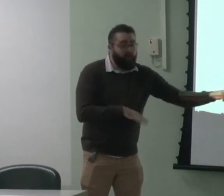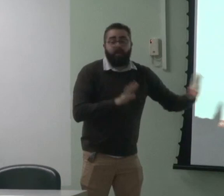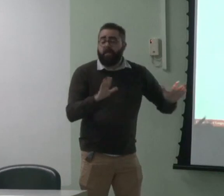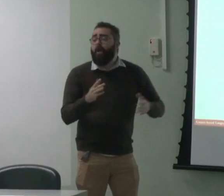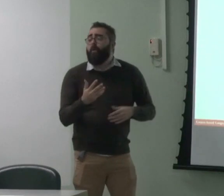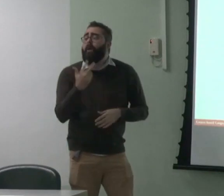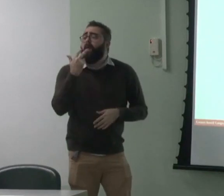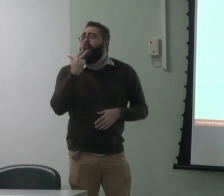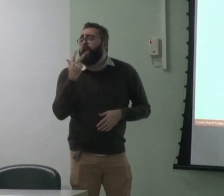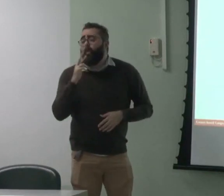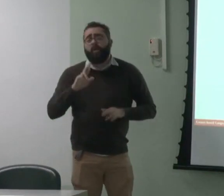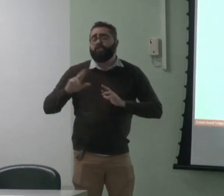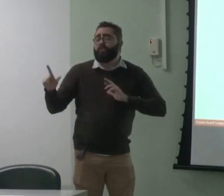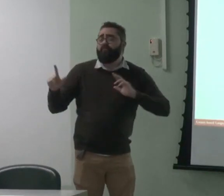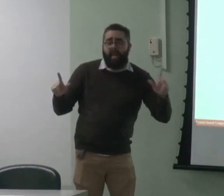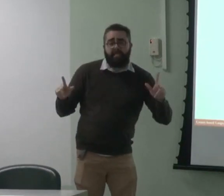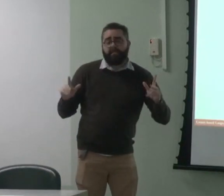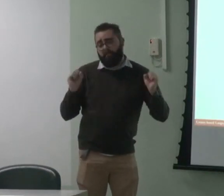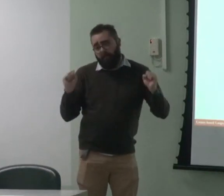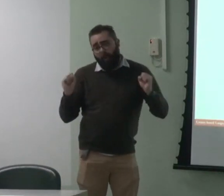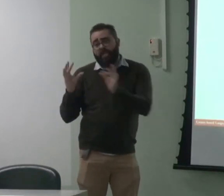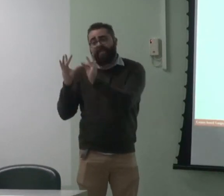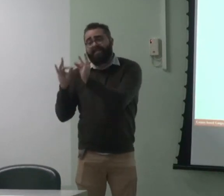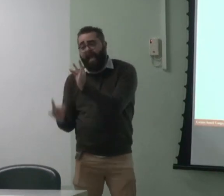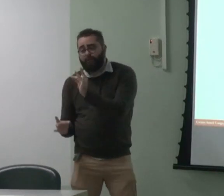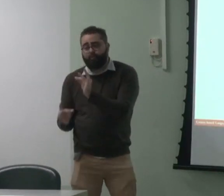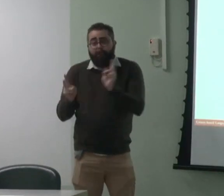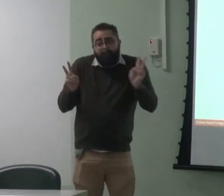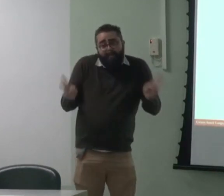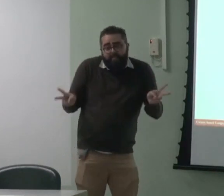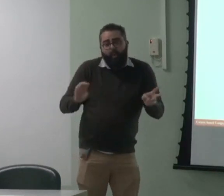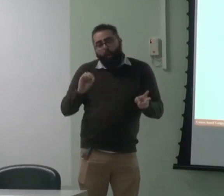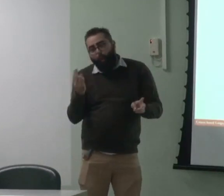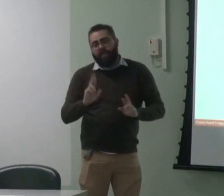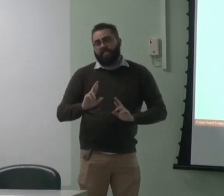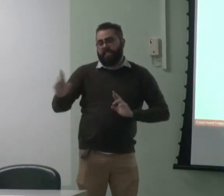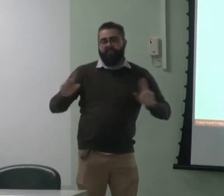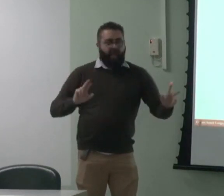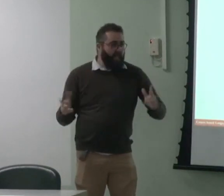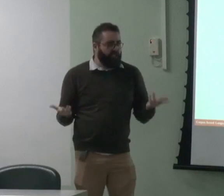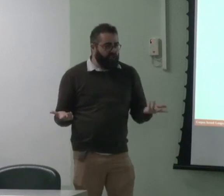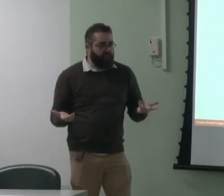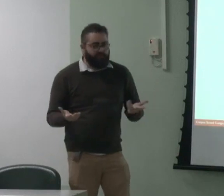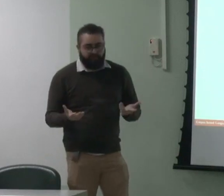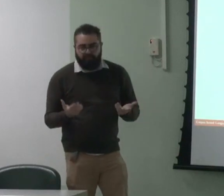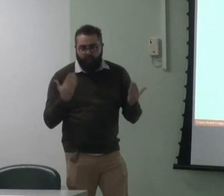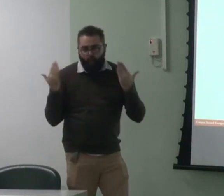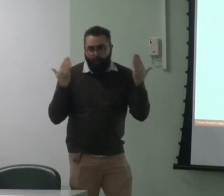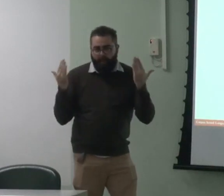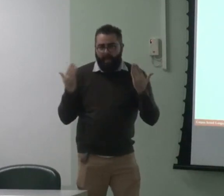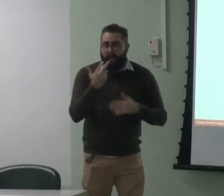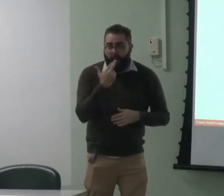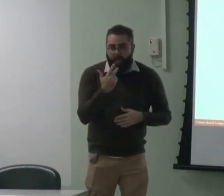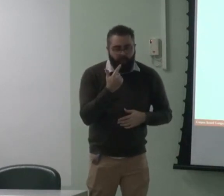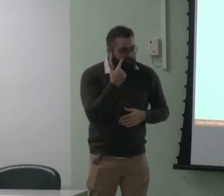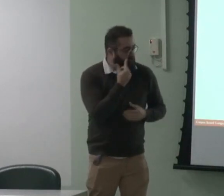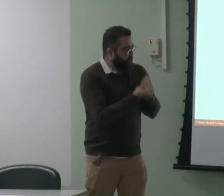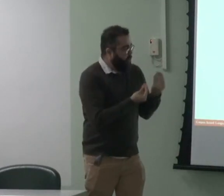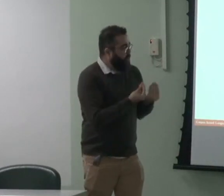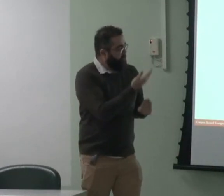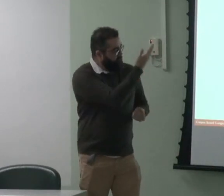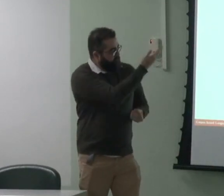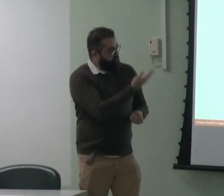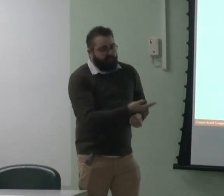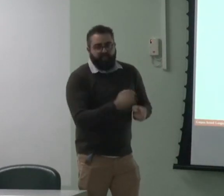auxiliary in the other, and vice versa. So that's why we want the function words to be down as the leaves of the tree